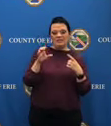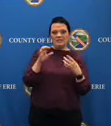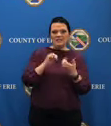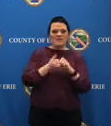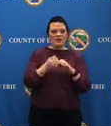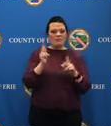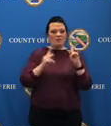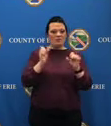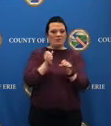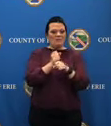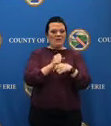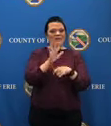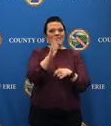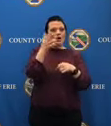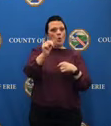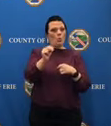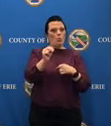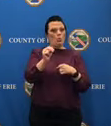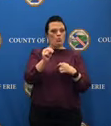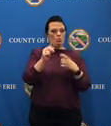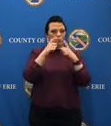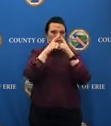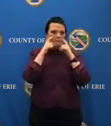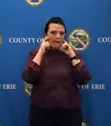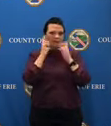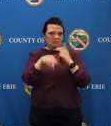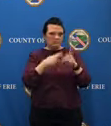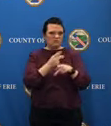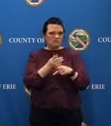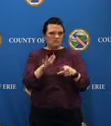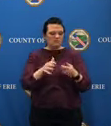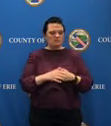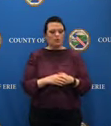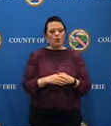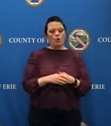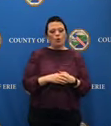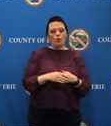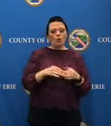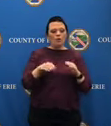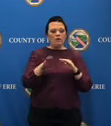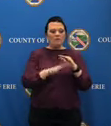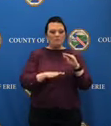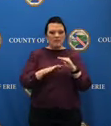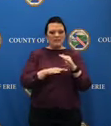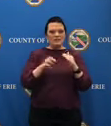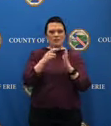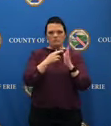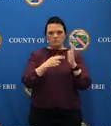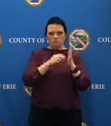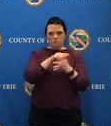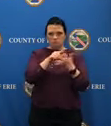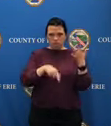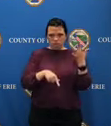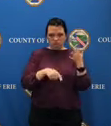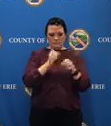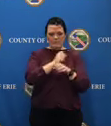can make their own face covering or a type of mask. So there's some basic tenets. You want to make sure